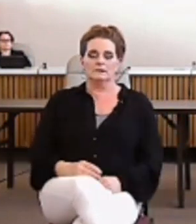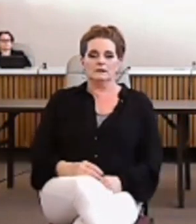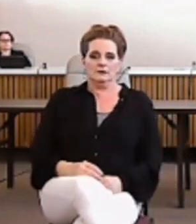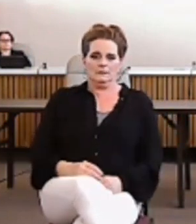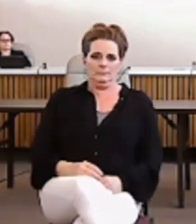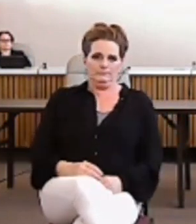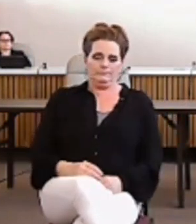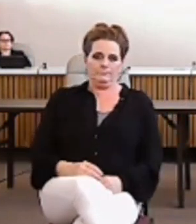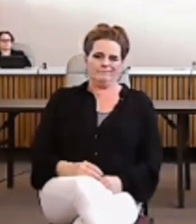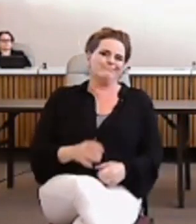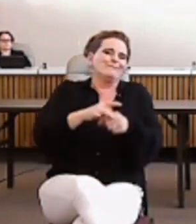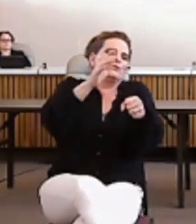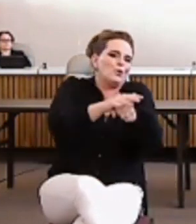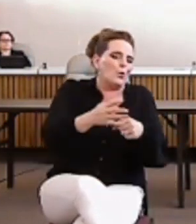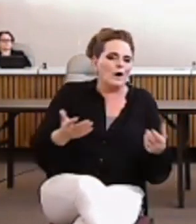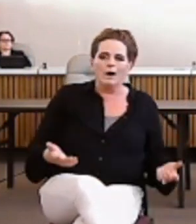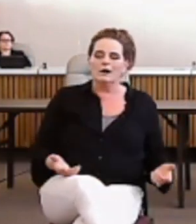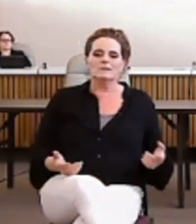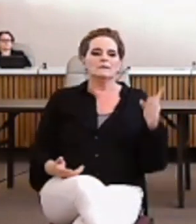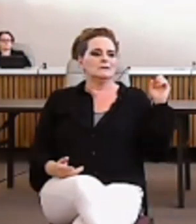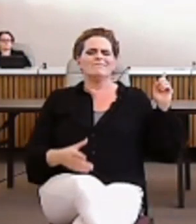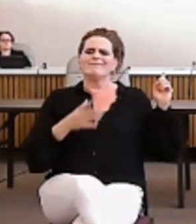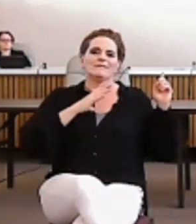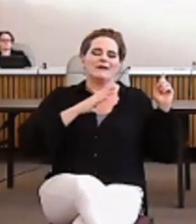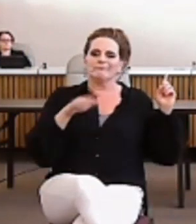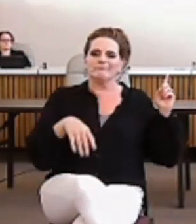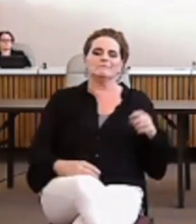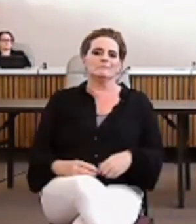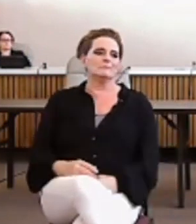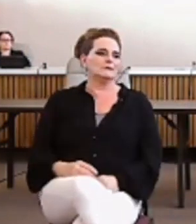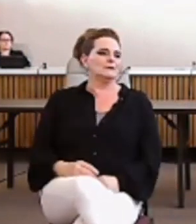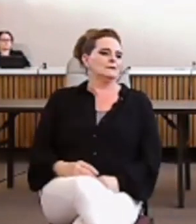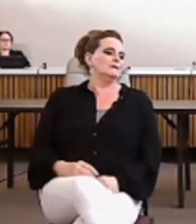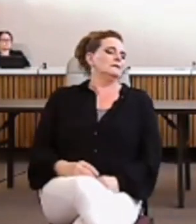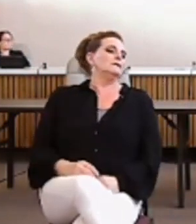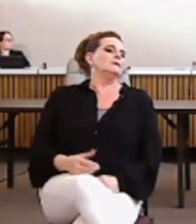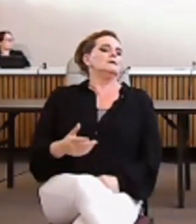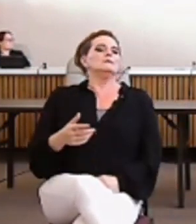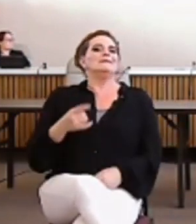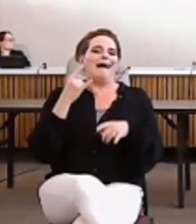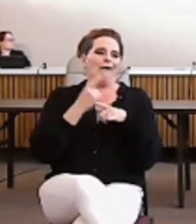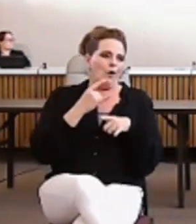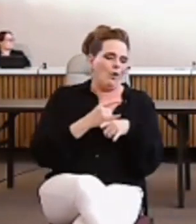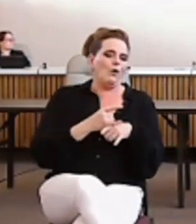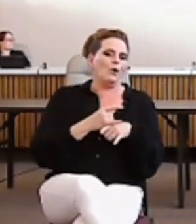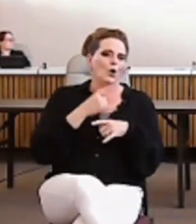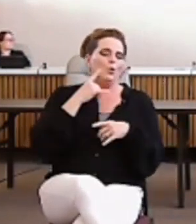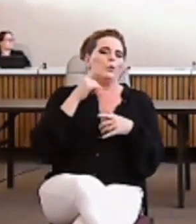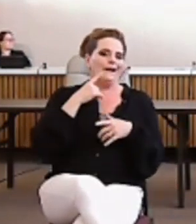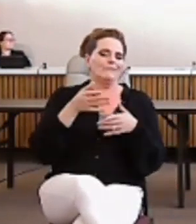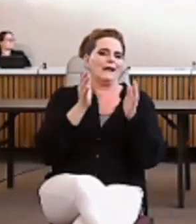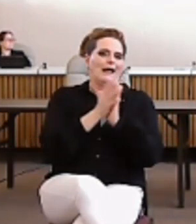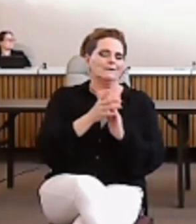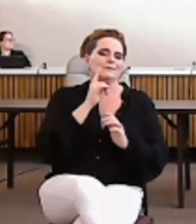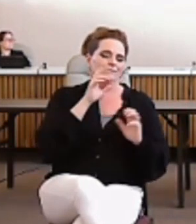Forgot about. Soft drinks, No, that's fine. It's just, alcohol be served. We have to do the check as far as whether it's